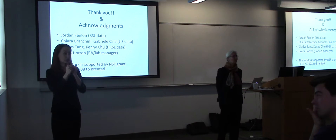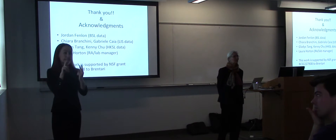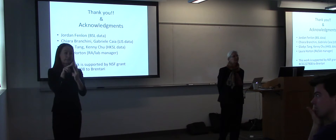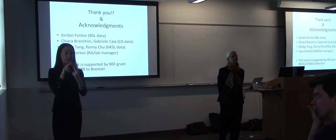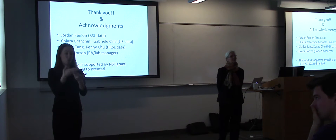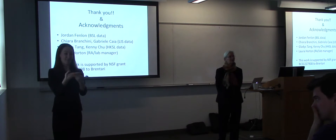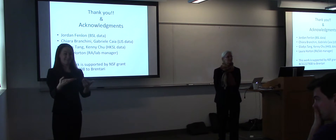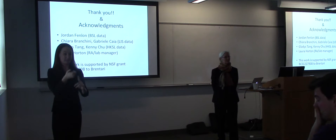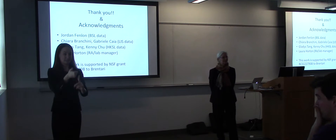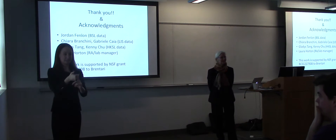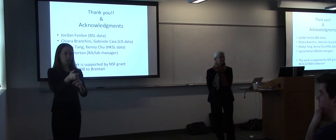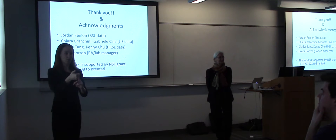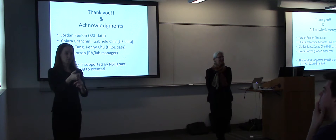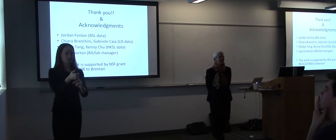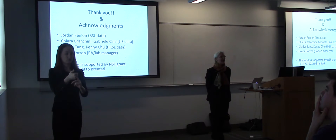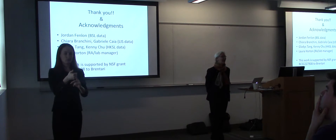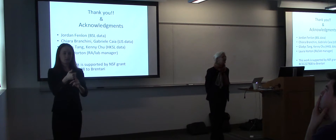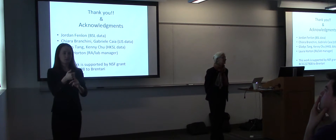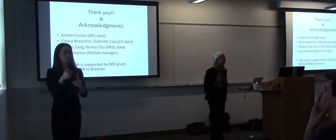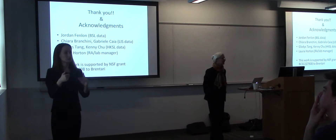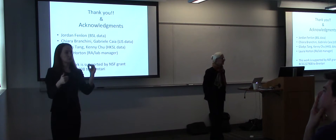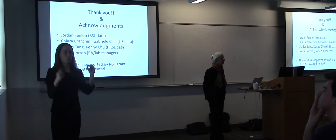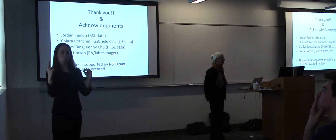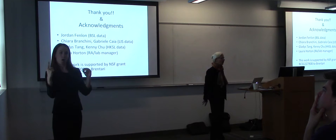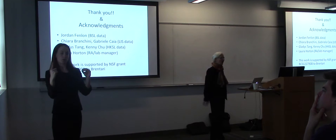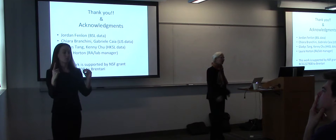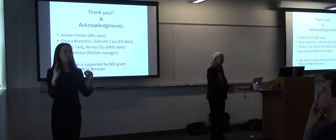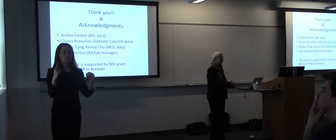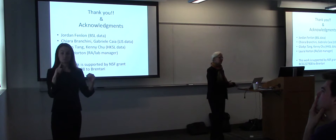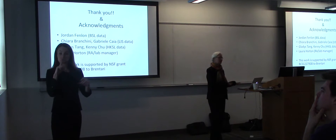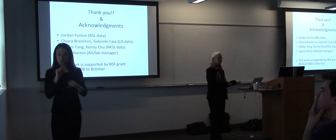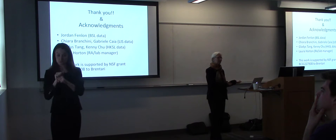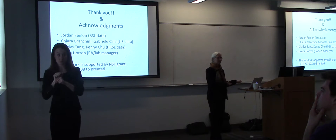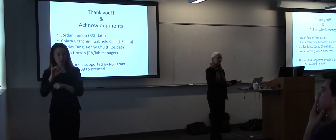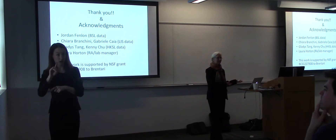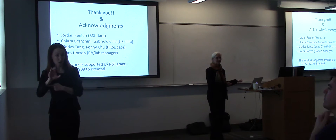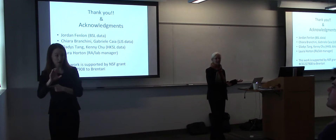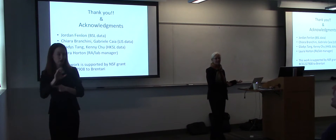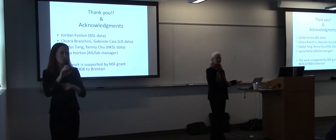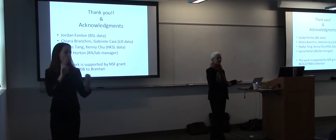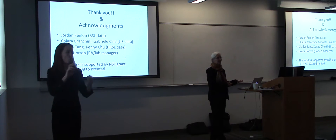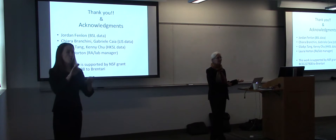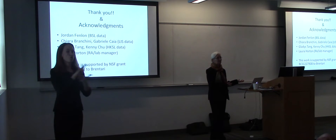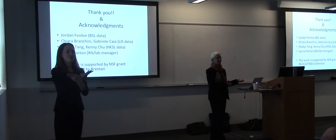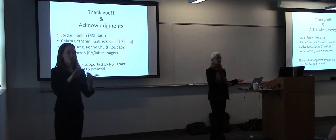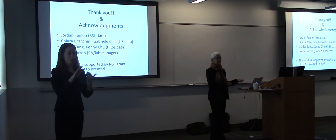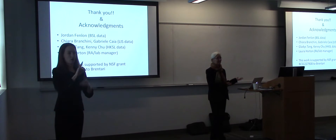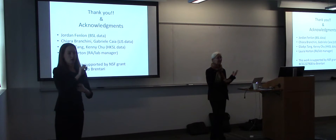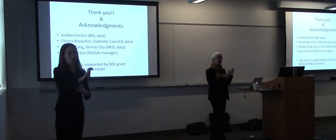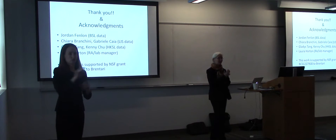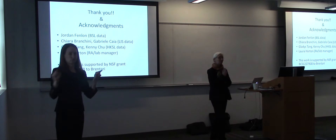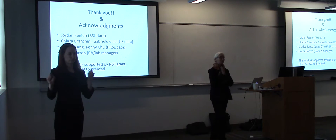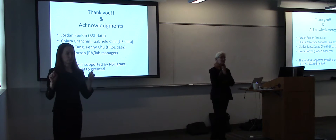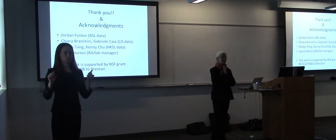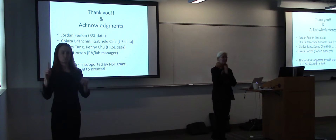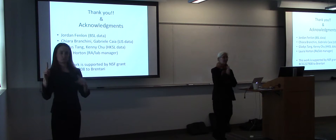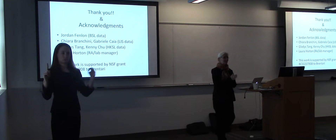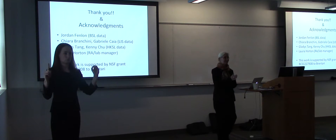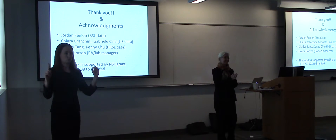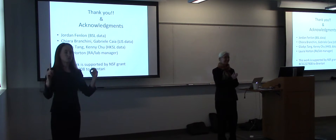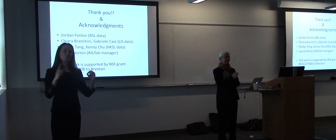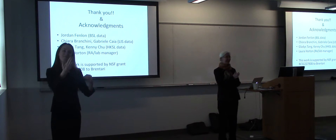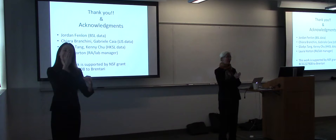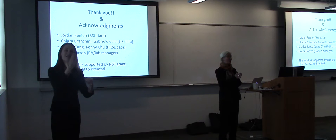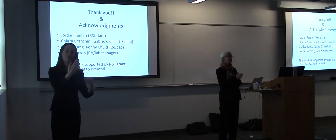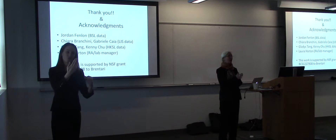iconic or is arbitrary. And all of this work, even though I didn't say it explicitly, thank you for giving me the